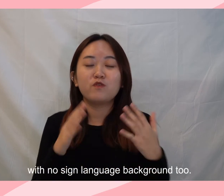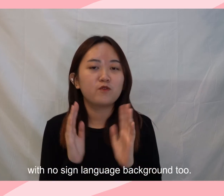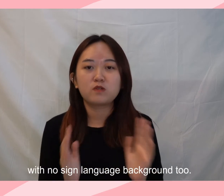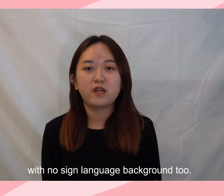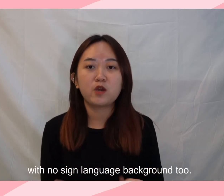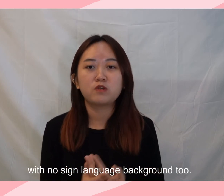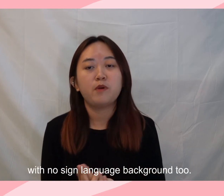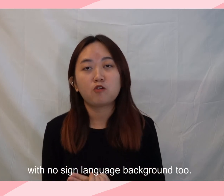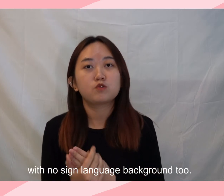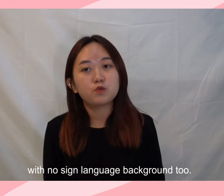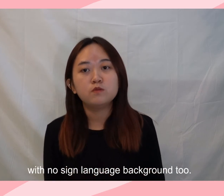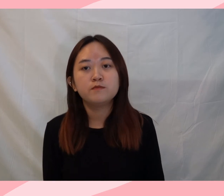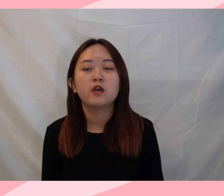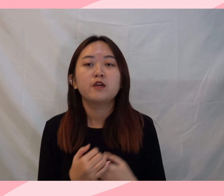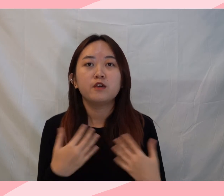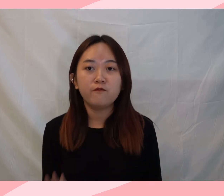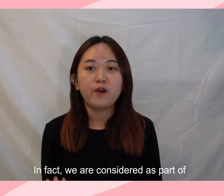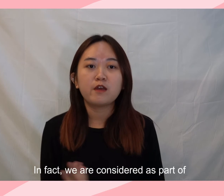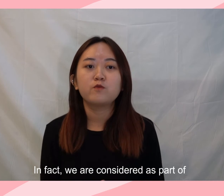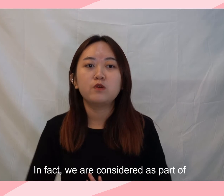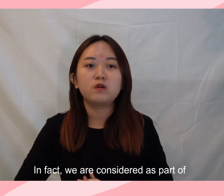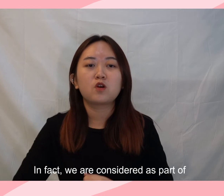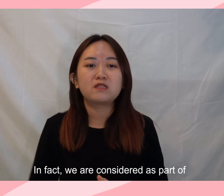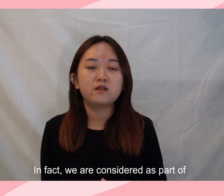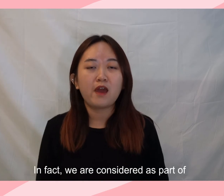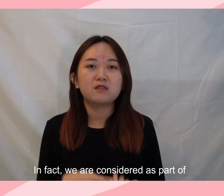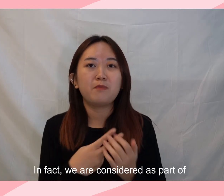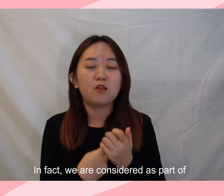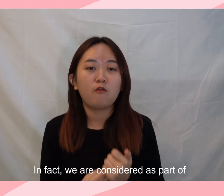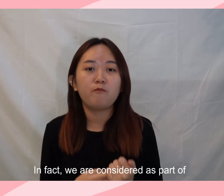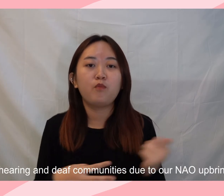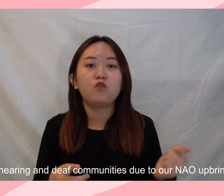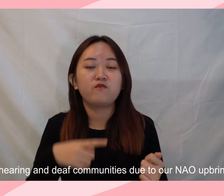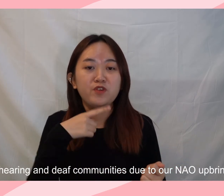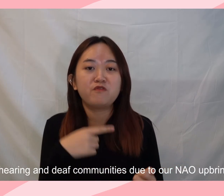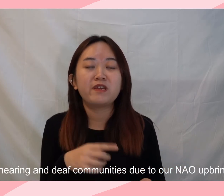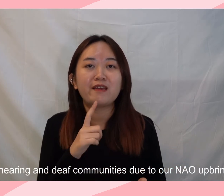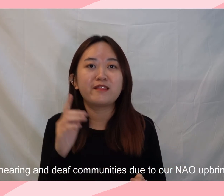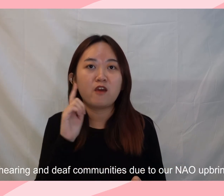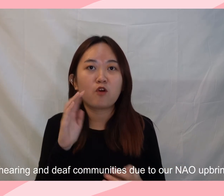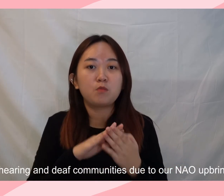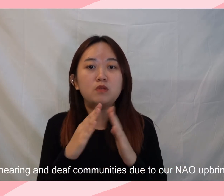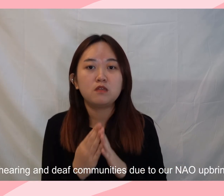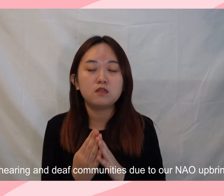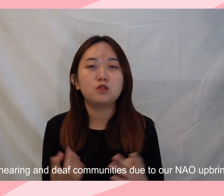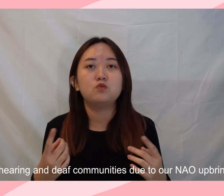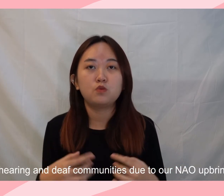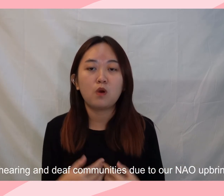no sign language background too. In fact, we were considered as part of both hearing and deaf communities due to